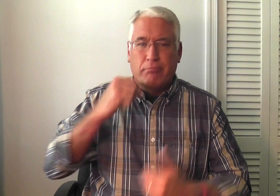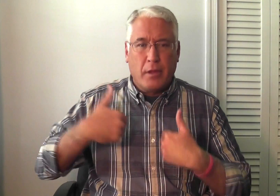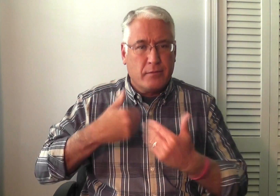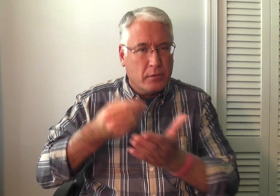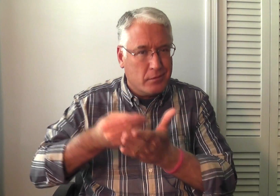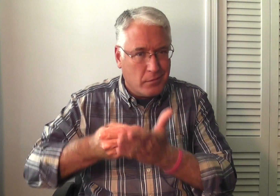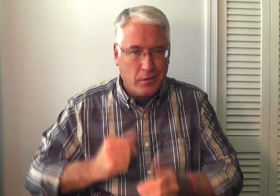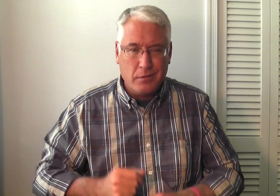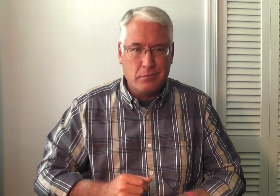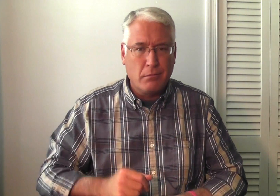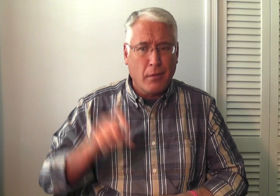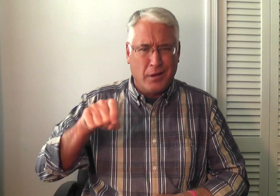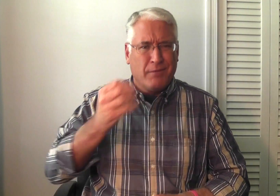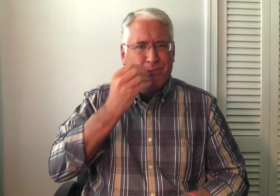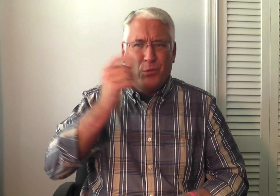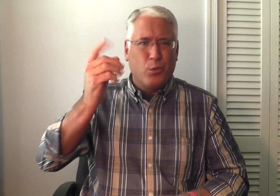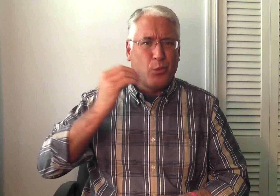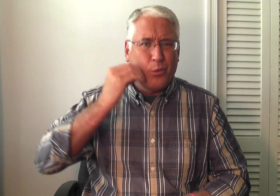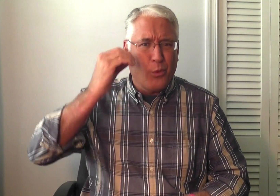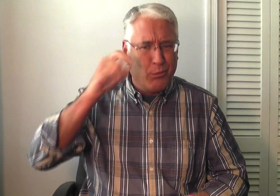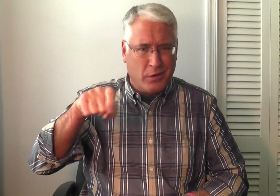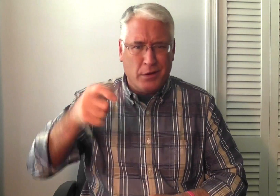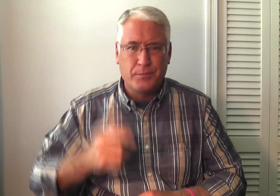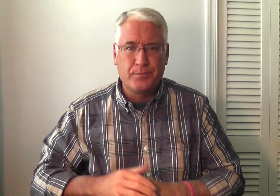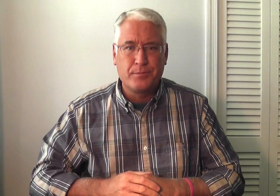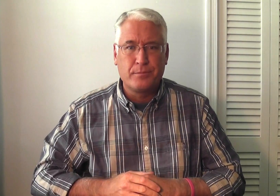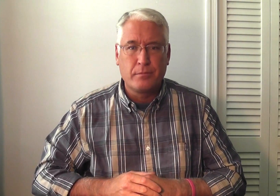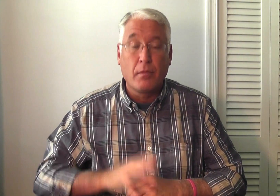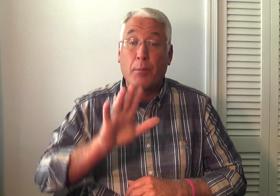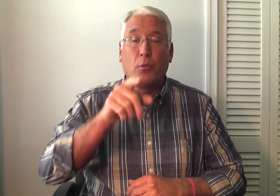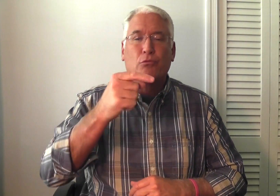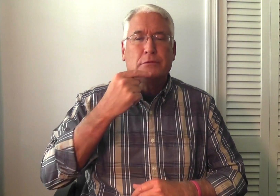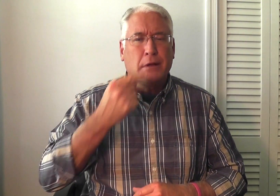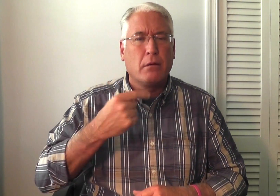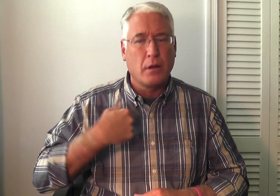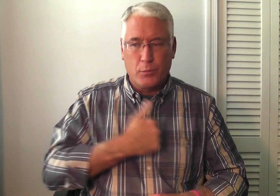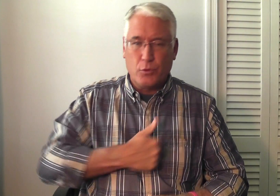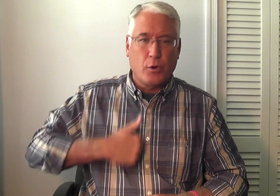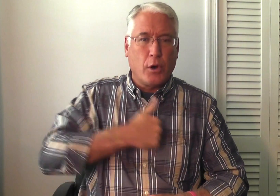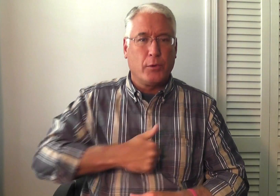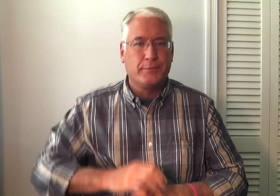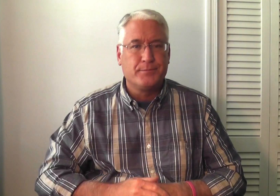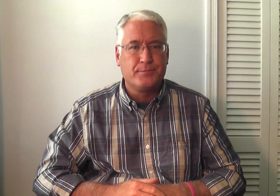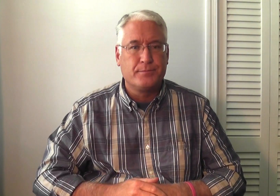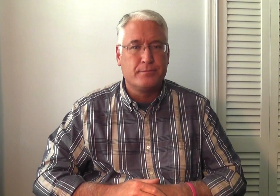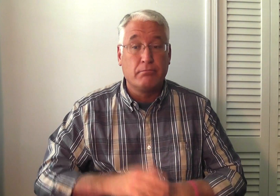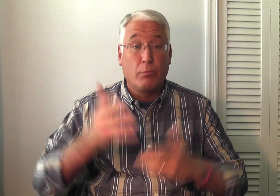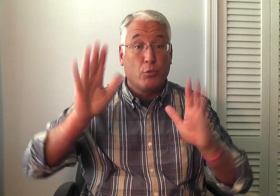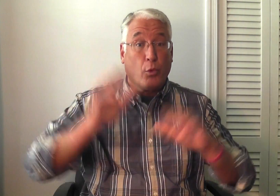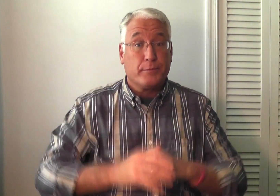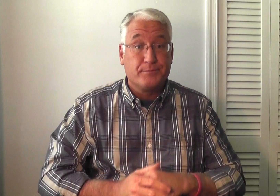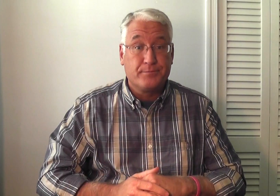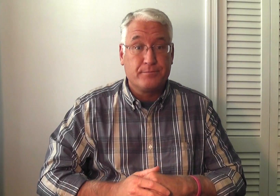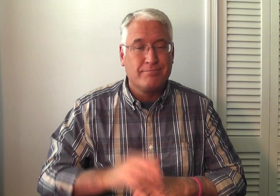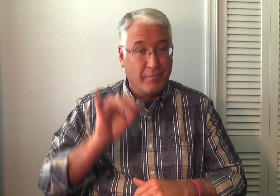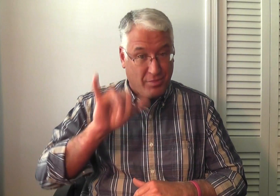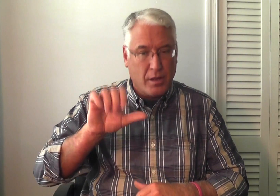person you know is having money problems and not have enough money to have food at home, do you tell them you're sorry and